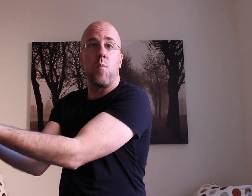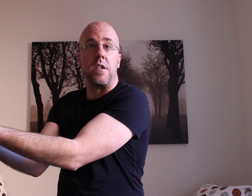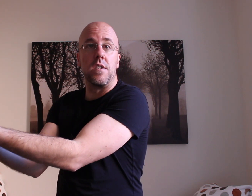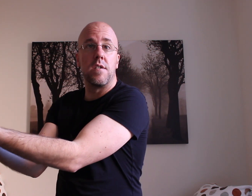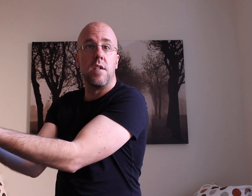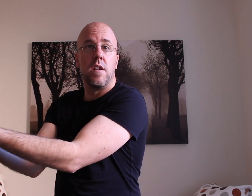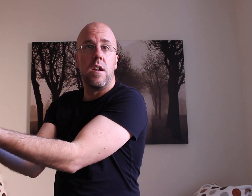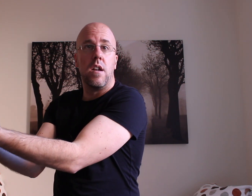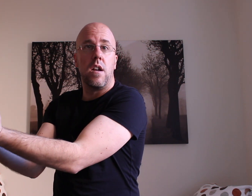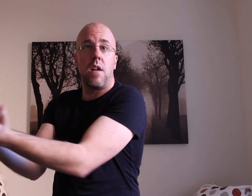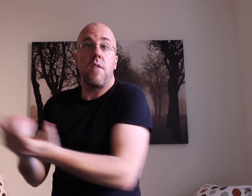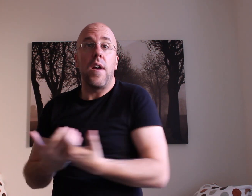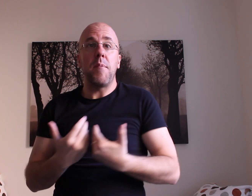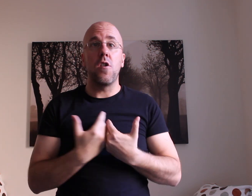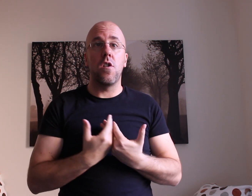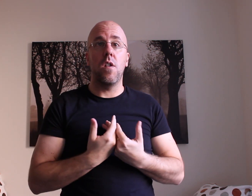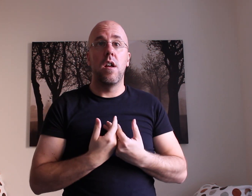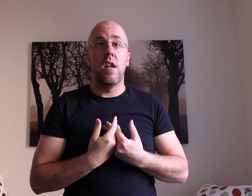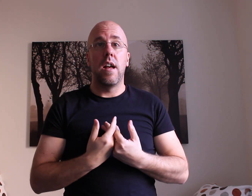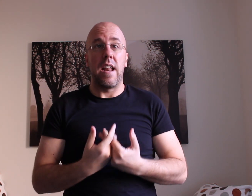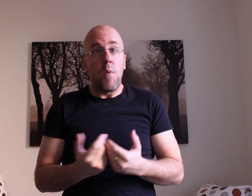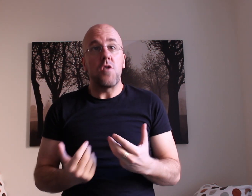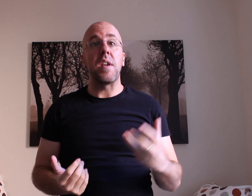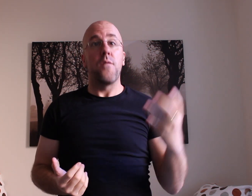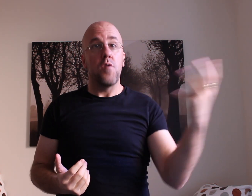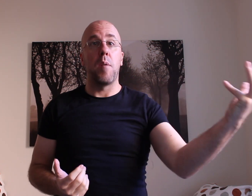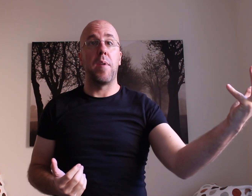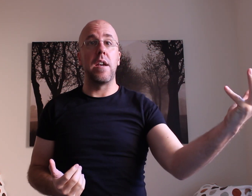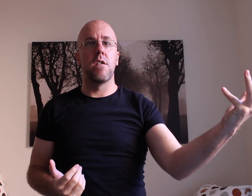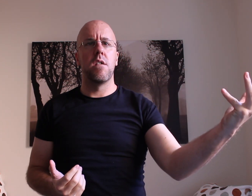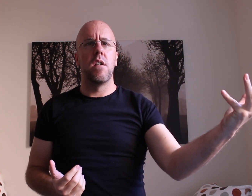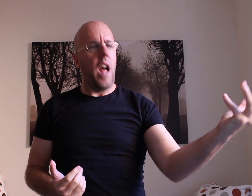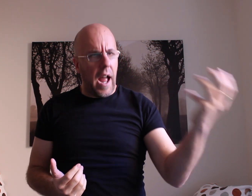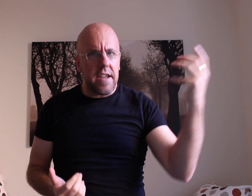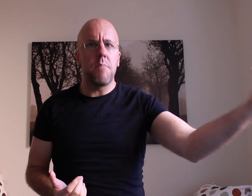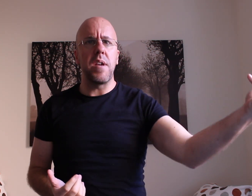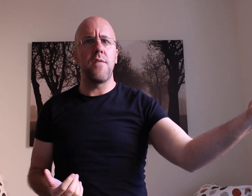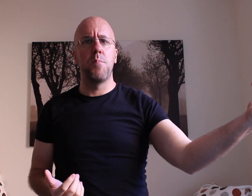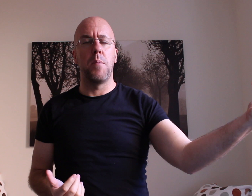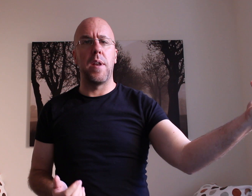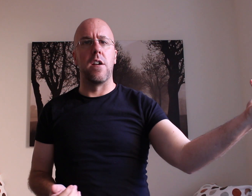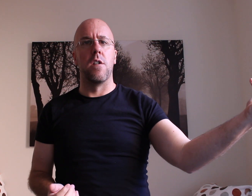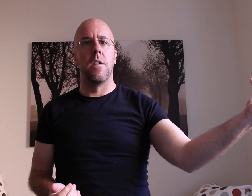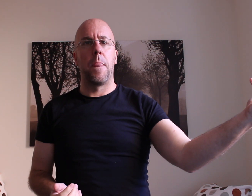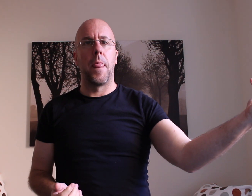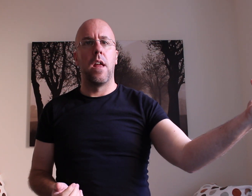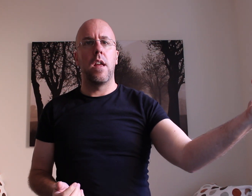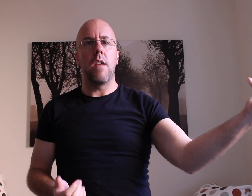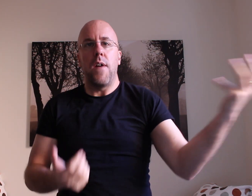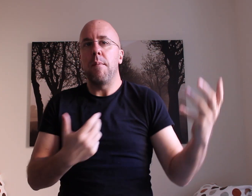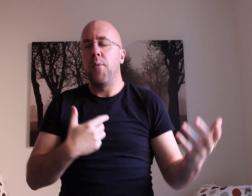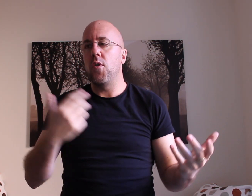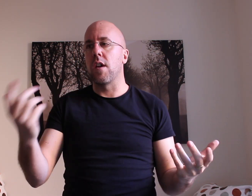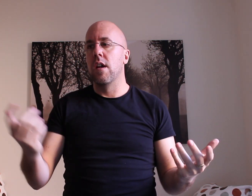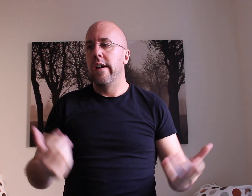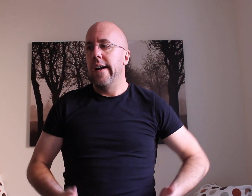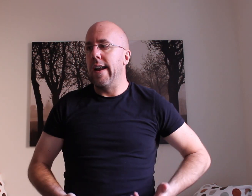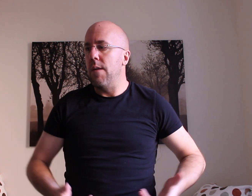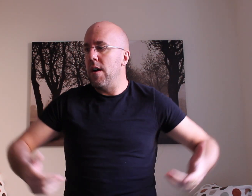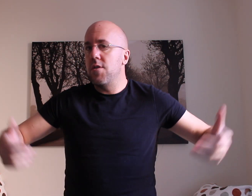want. If I'm a girl and I want to be a football player, I can be a football player. If I'm a boy and I want to